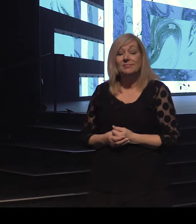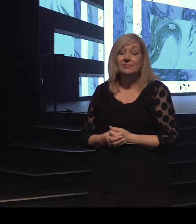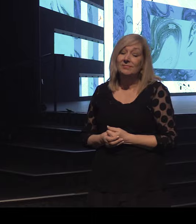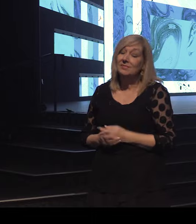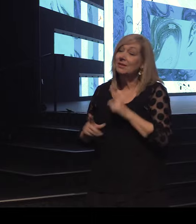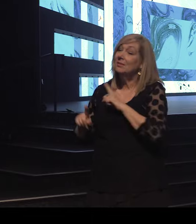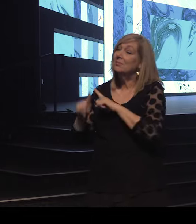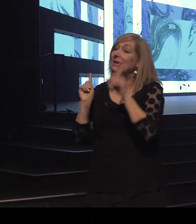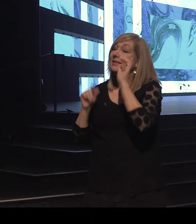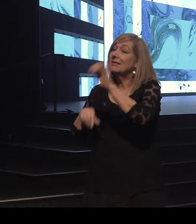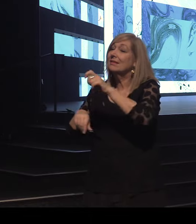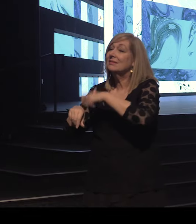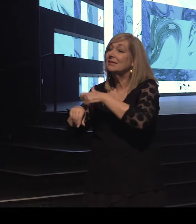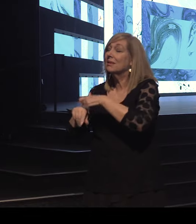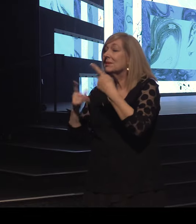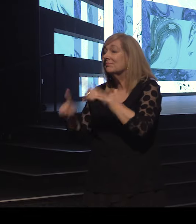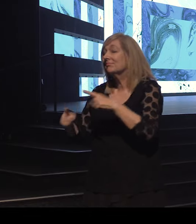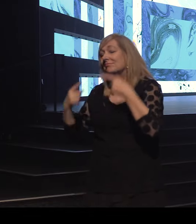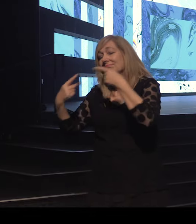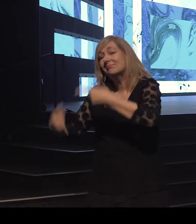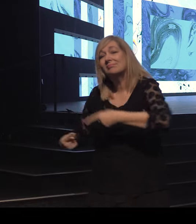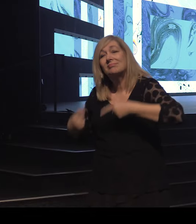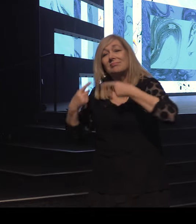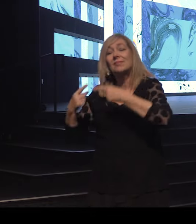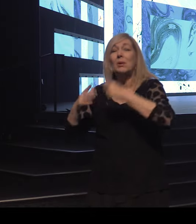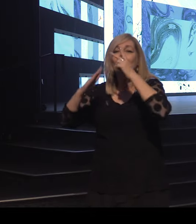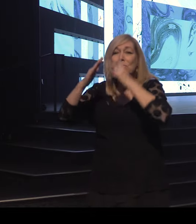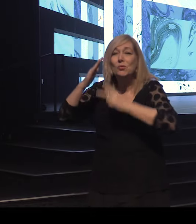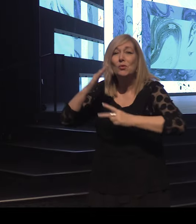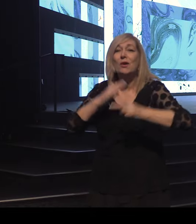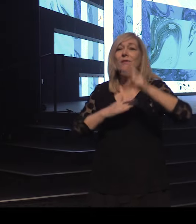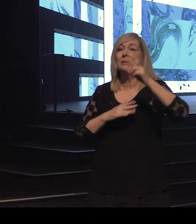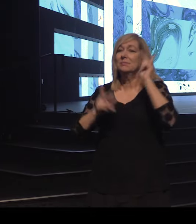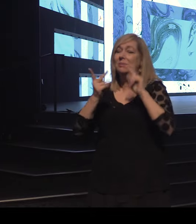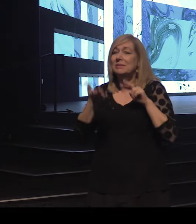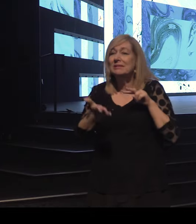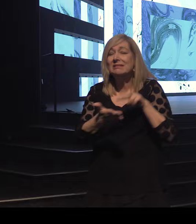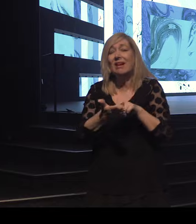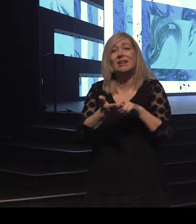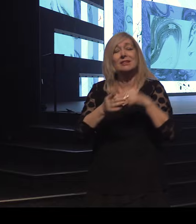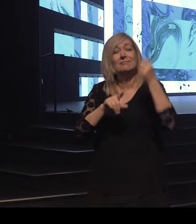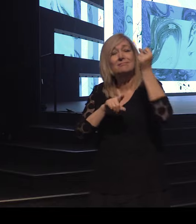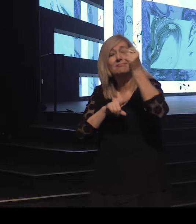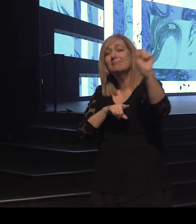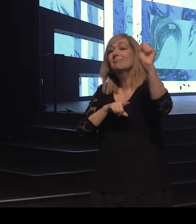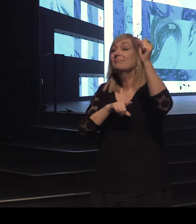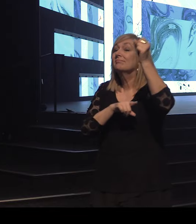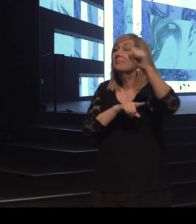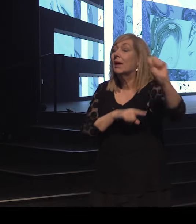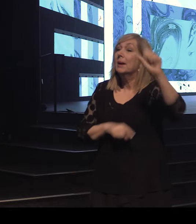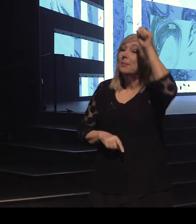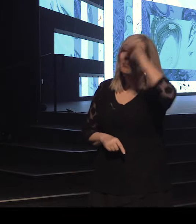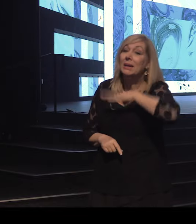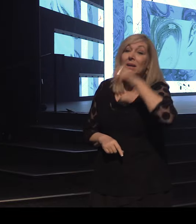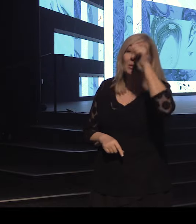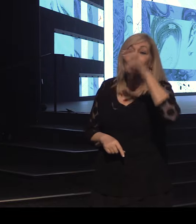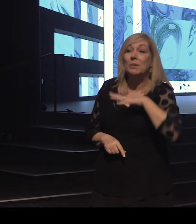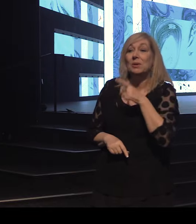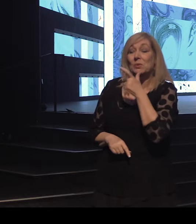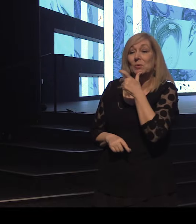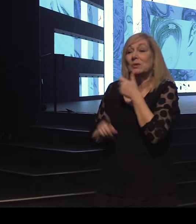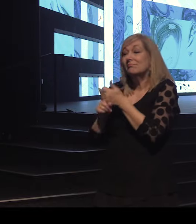But in all times of great trials, prophets and saints have stood up, men and women of God who cherished